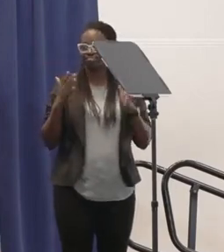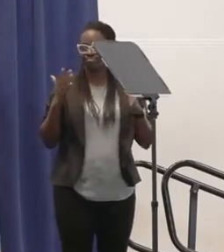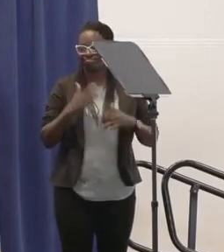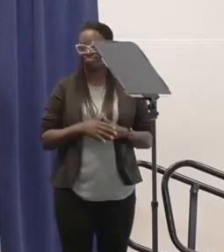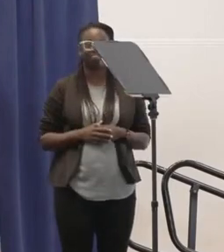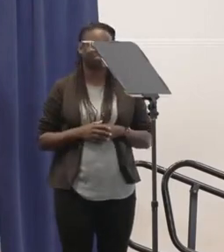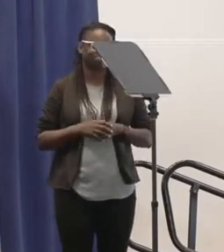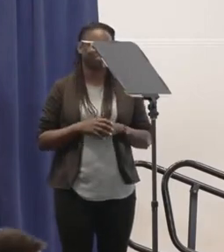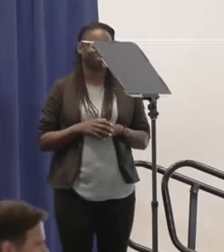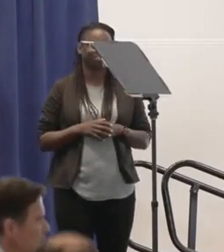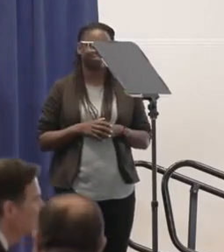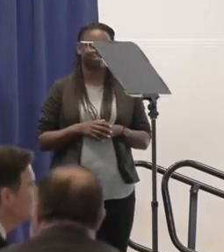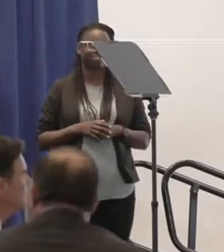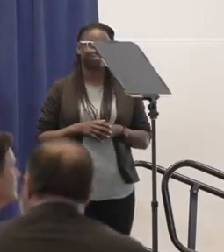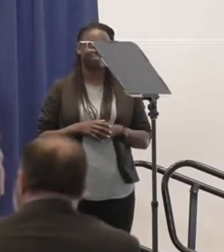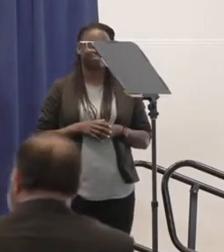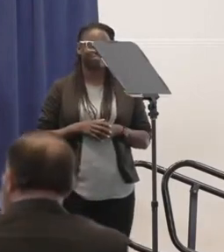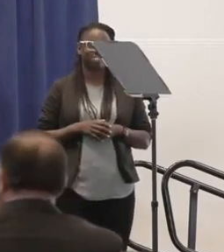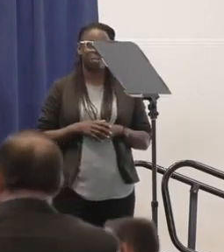Well, thank you.